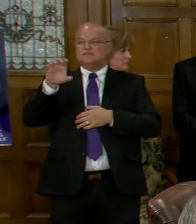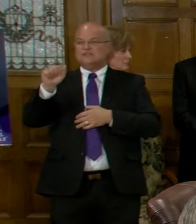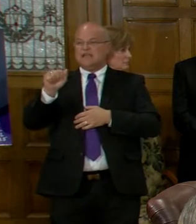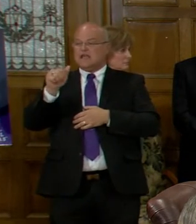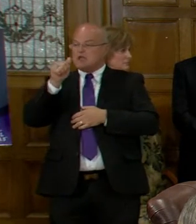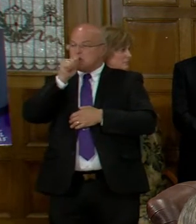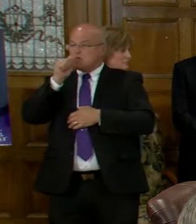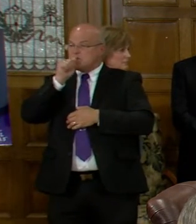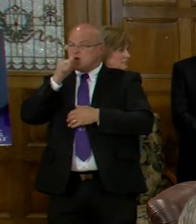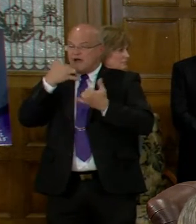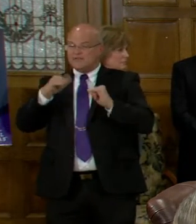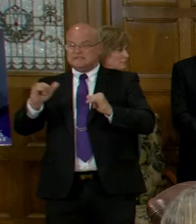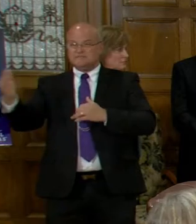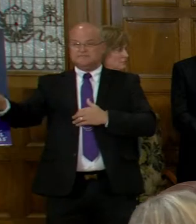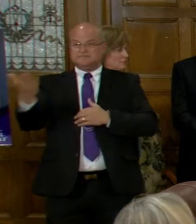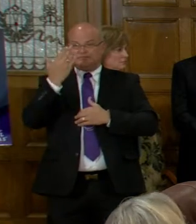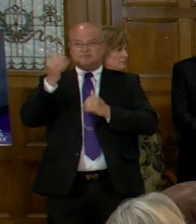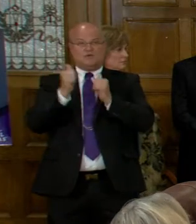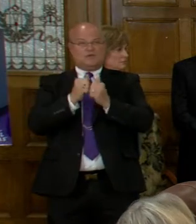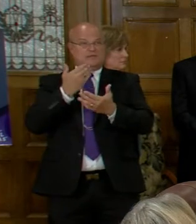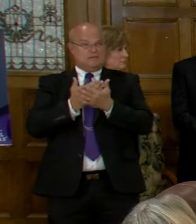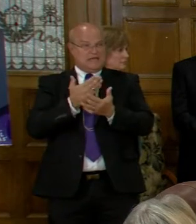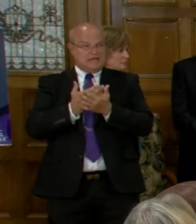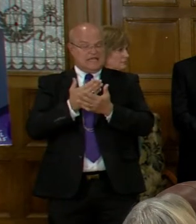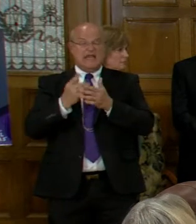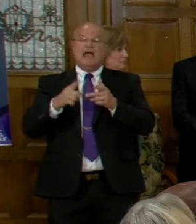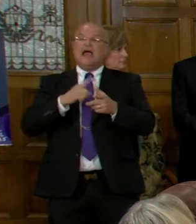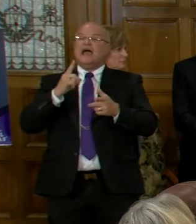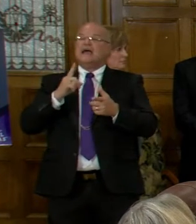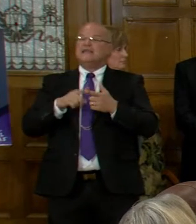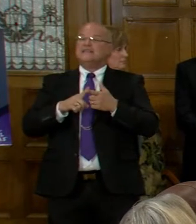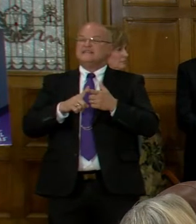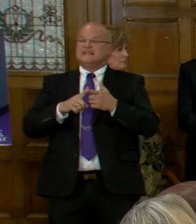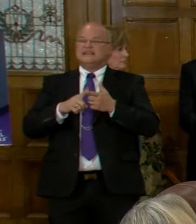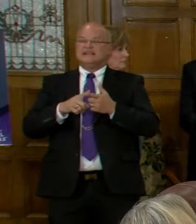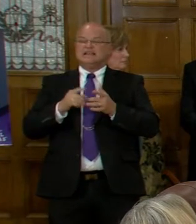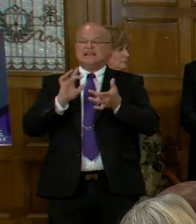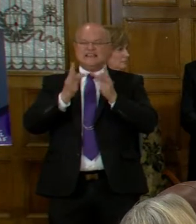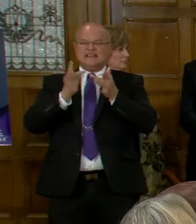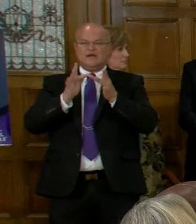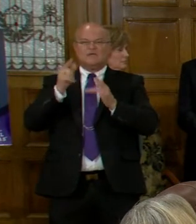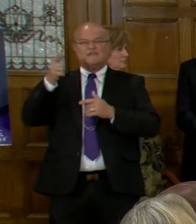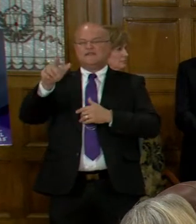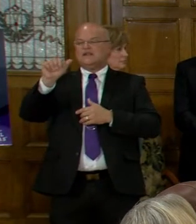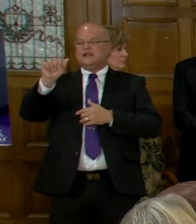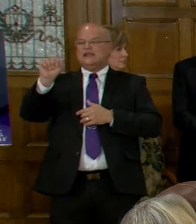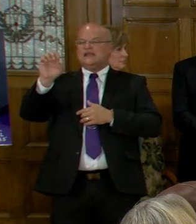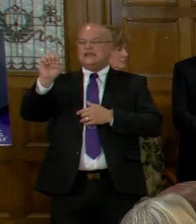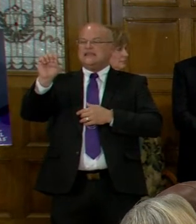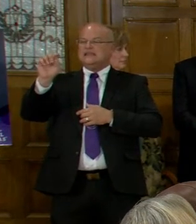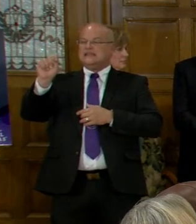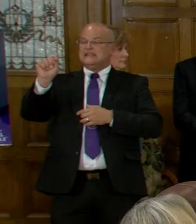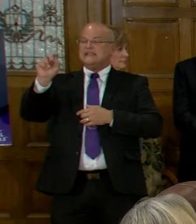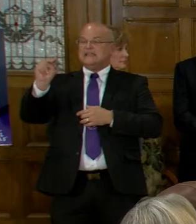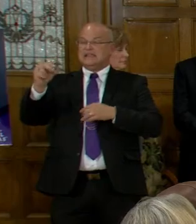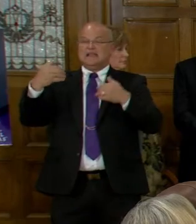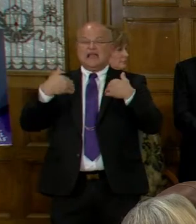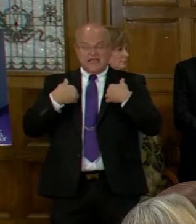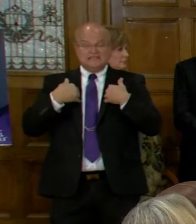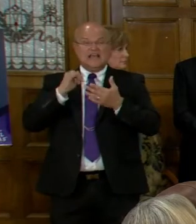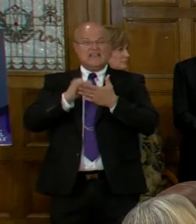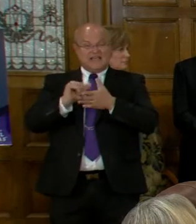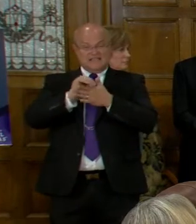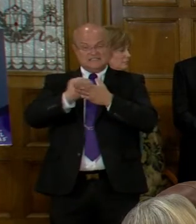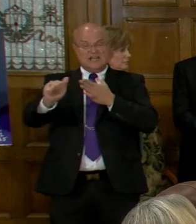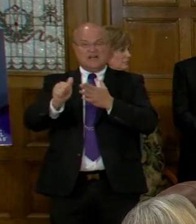private sector continuing to come forward with some operational money, and then being able to leverage the network that AETN has. I think that dollar